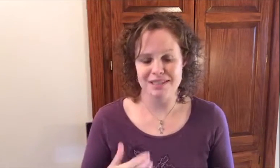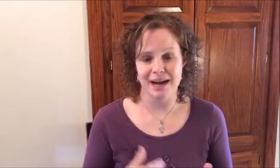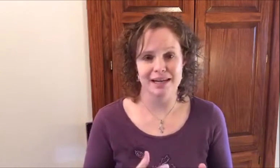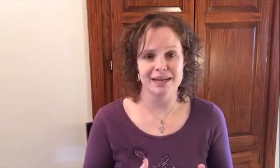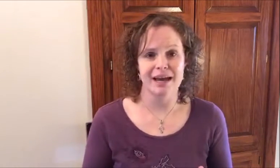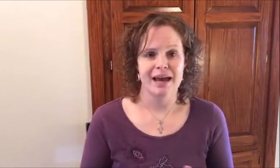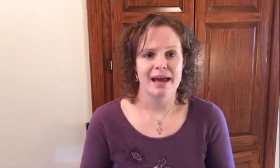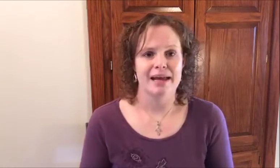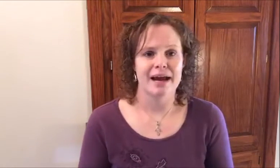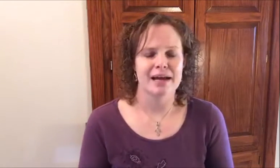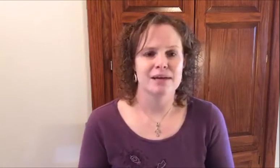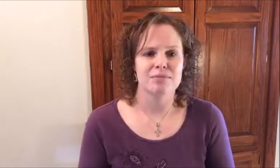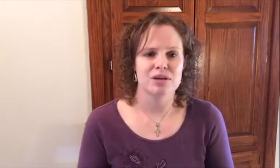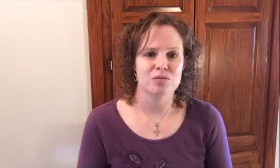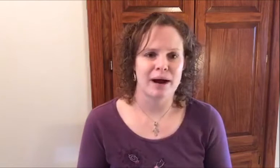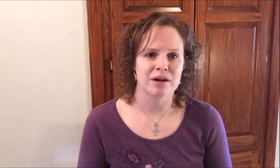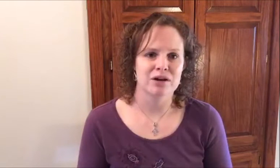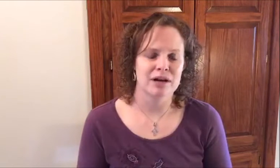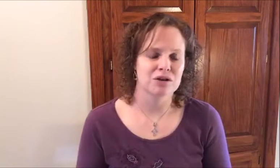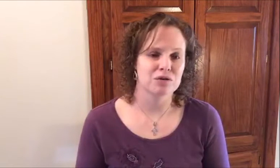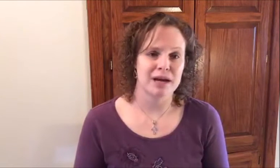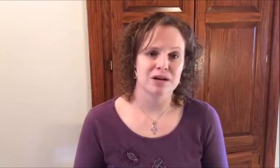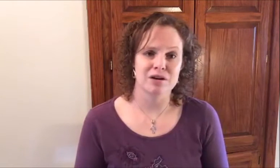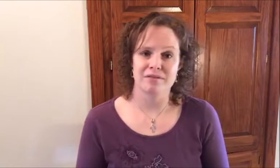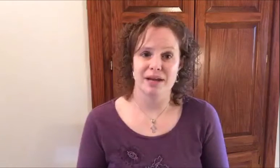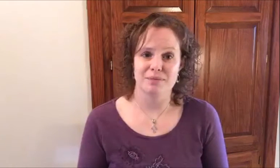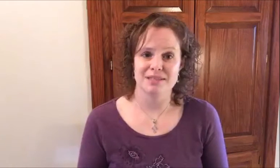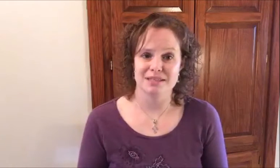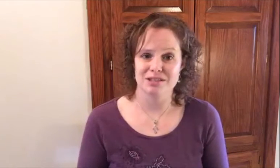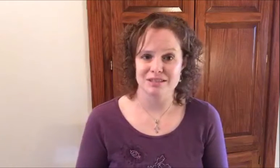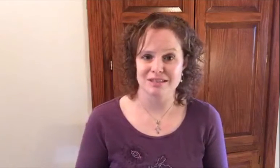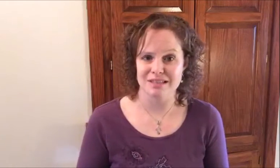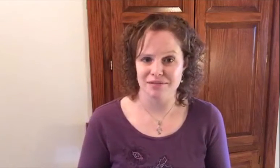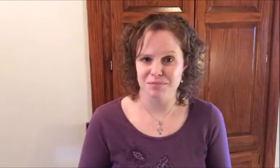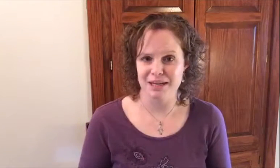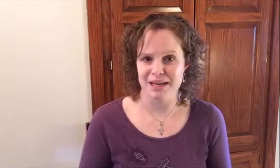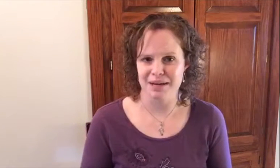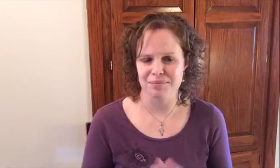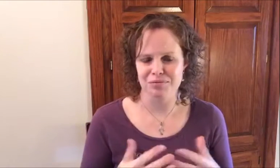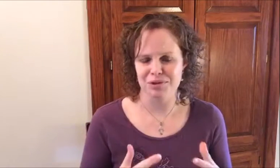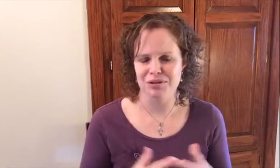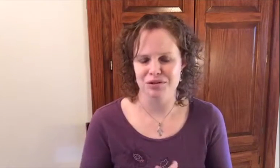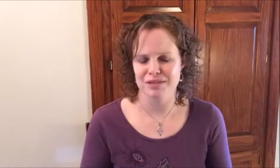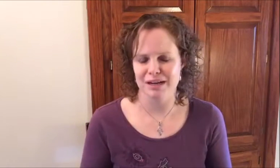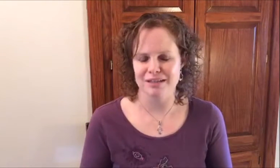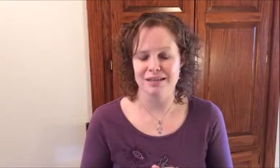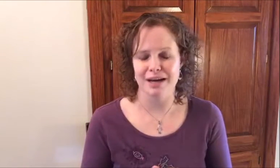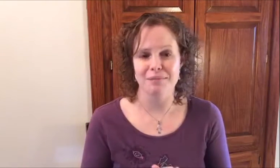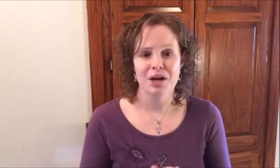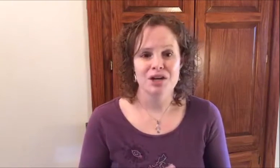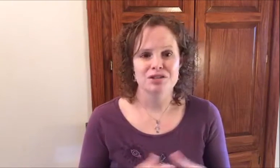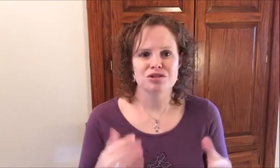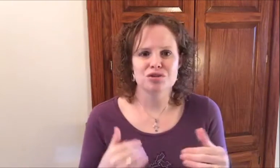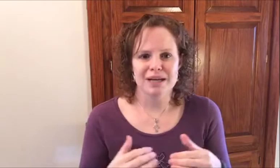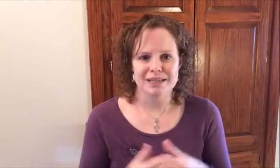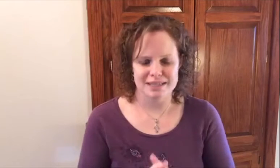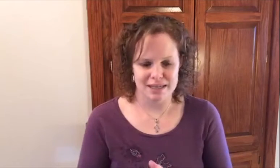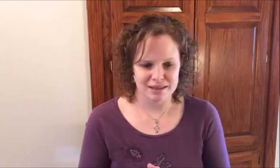is Heidi, and I am the writer and creator of ABC Jesus Loves Me, and I'm thrilled that you've taken a time to join us in